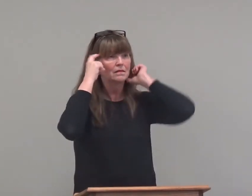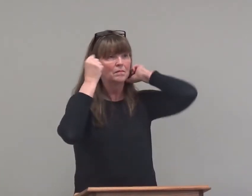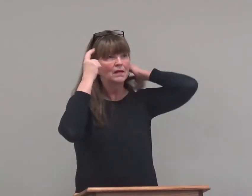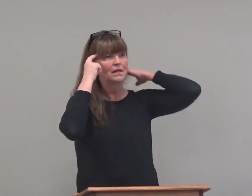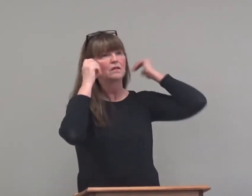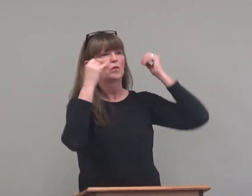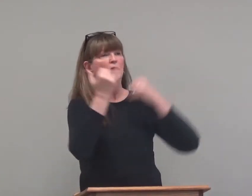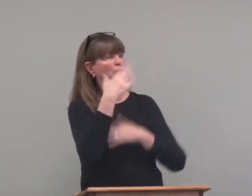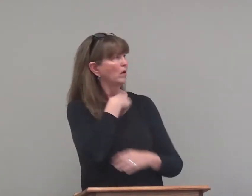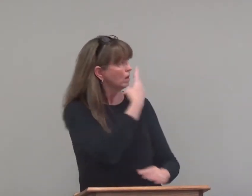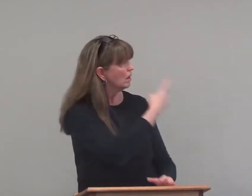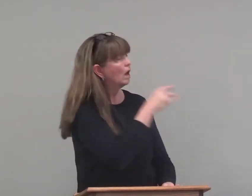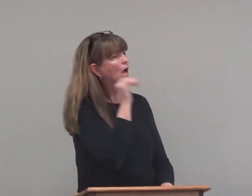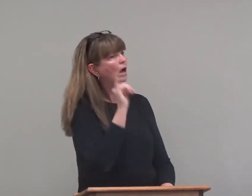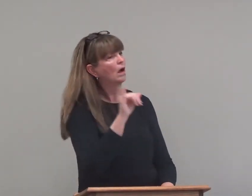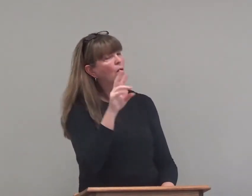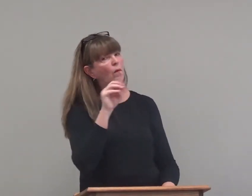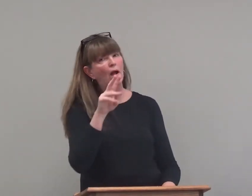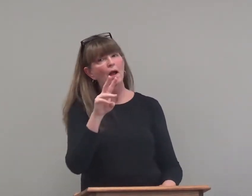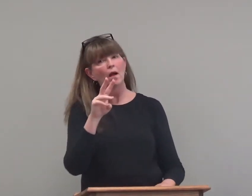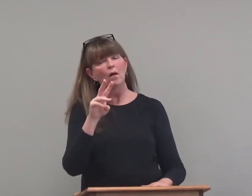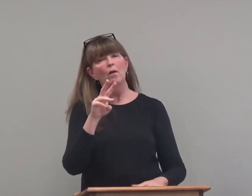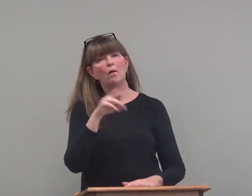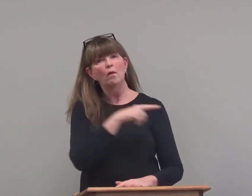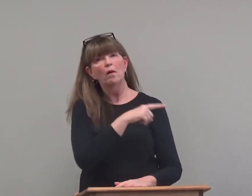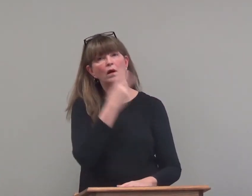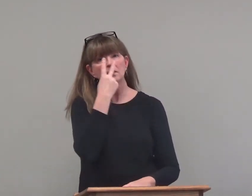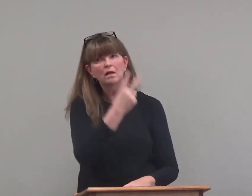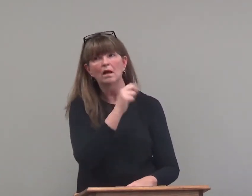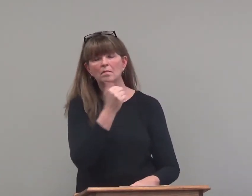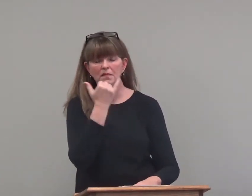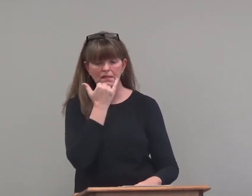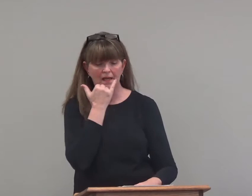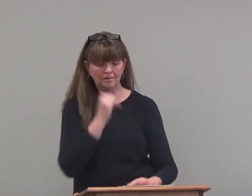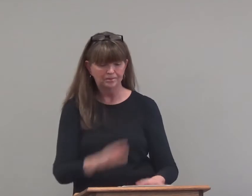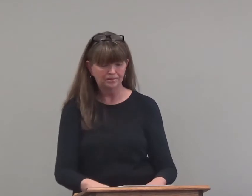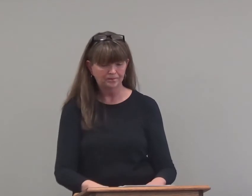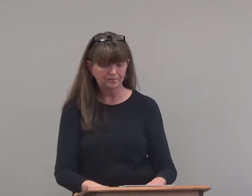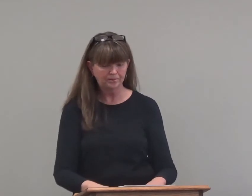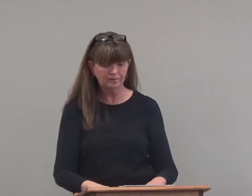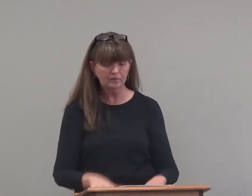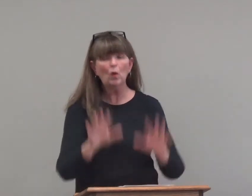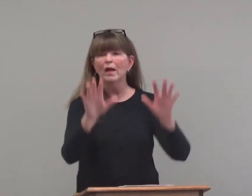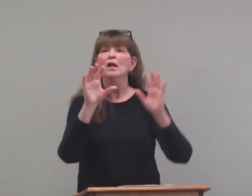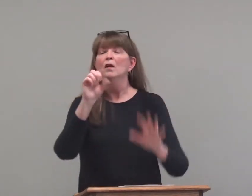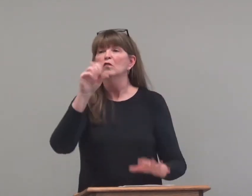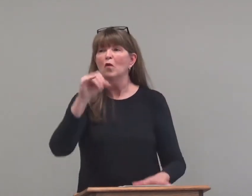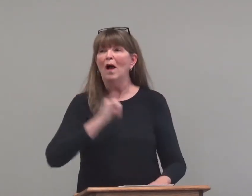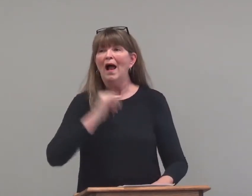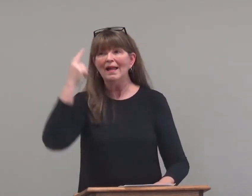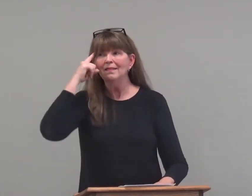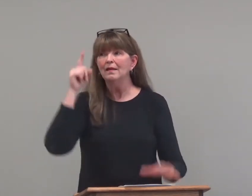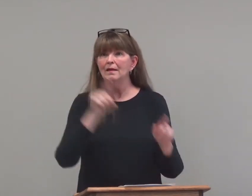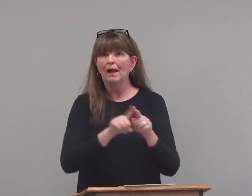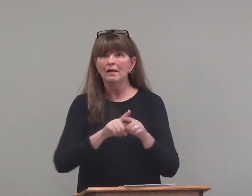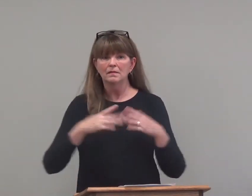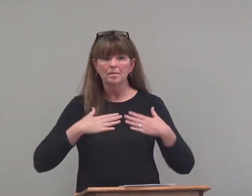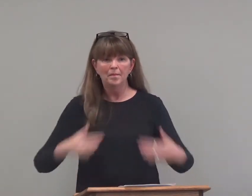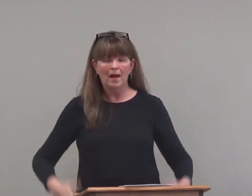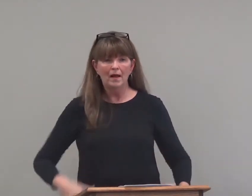your race. And now looking at this, I saw some of those errors and thought, wow. So I think